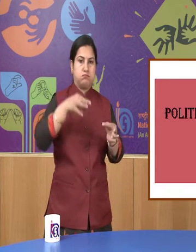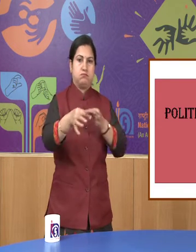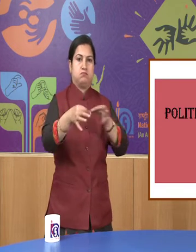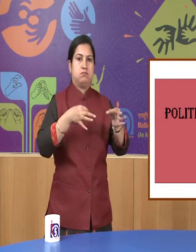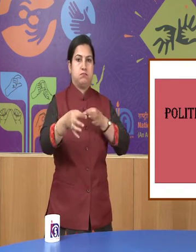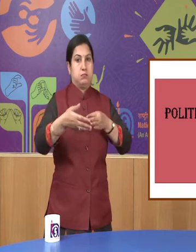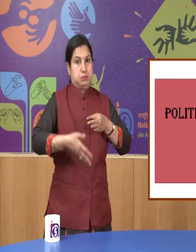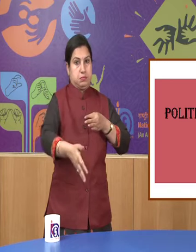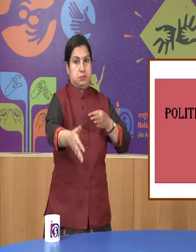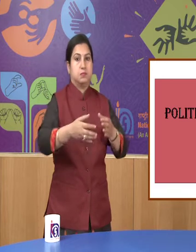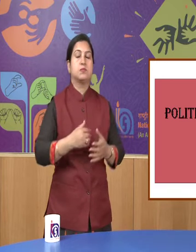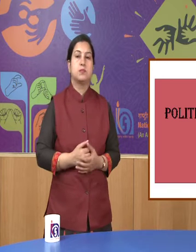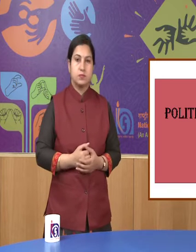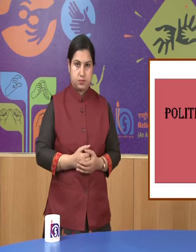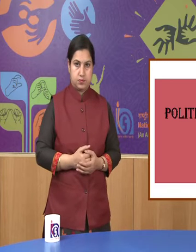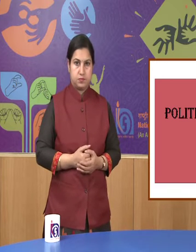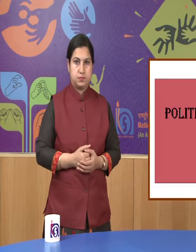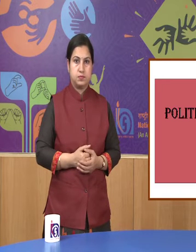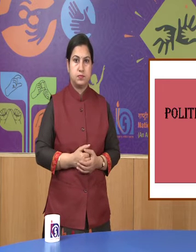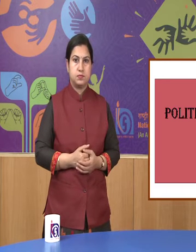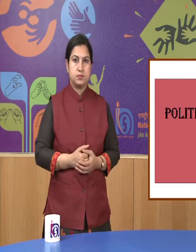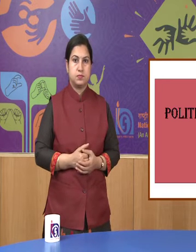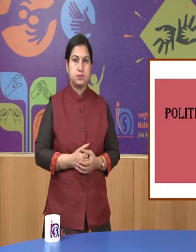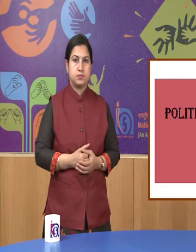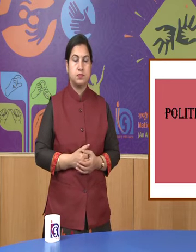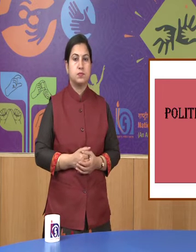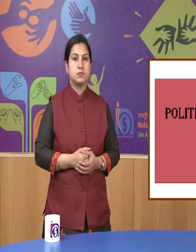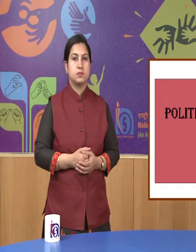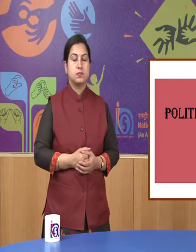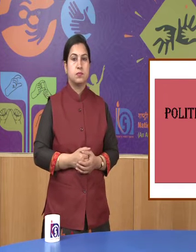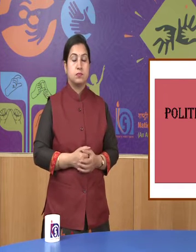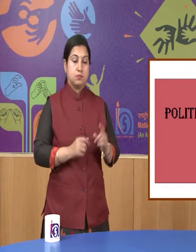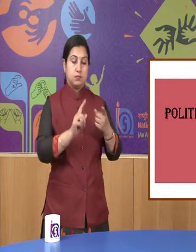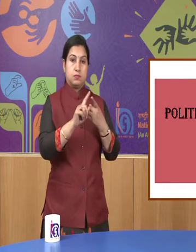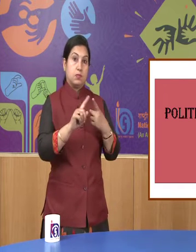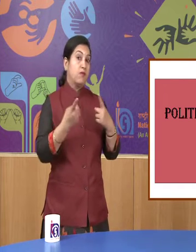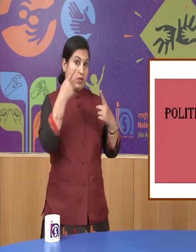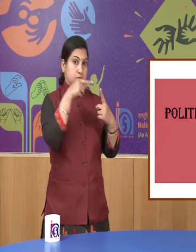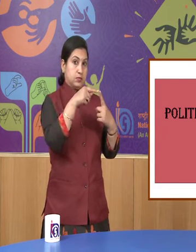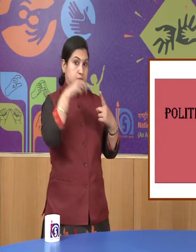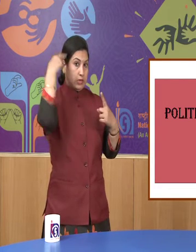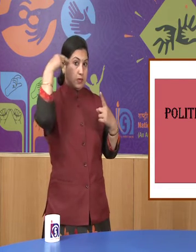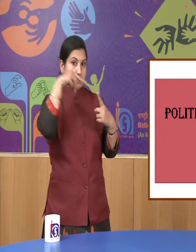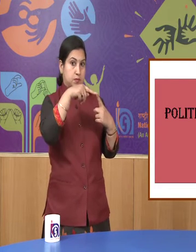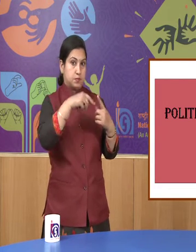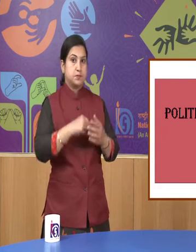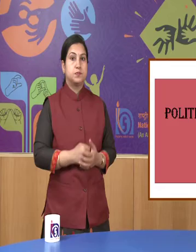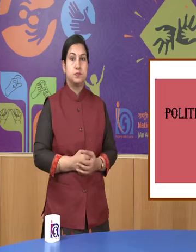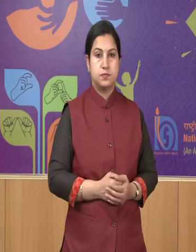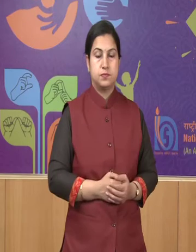So now we are going to discuss about political causes. This is the first cause. It